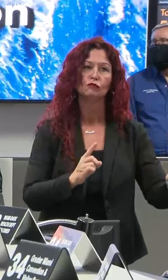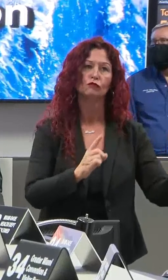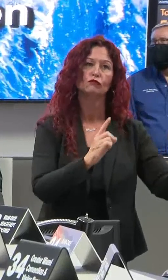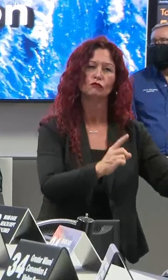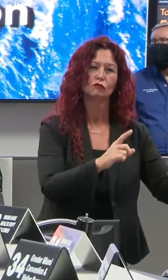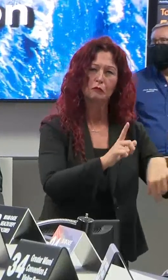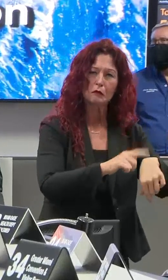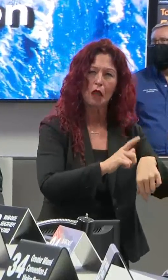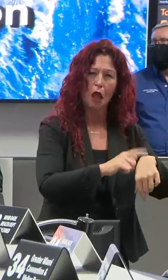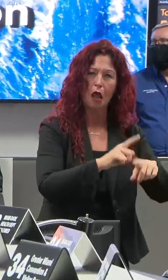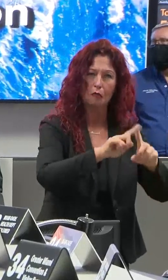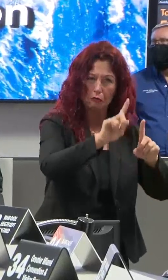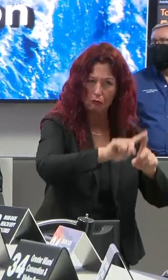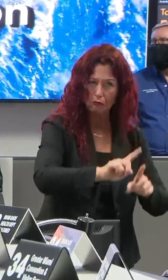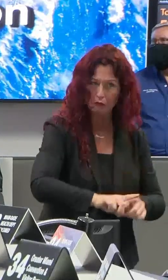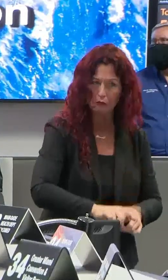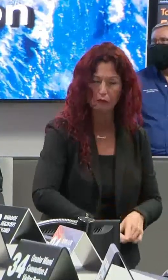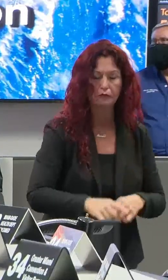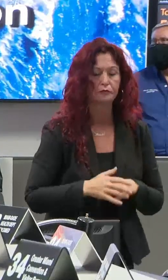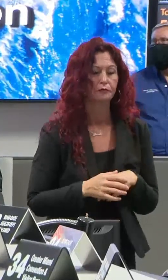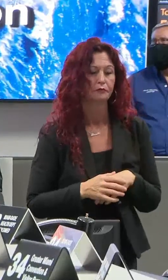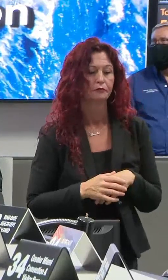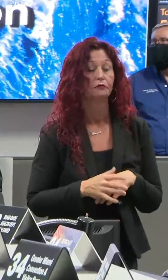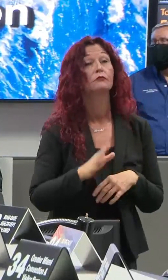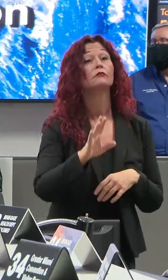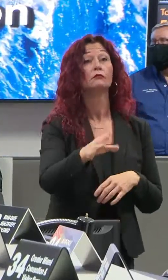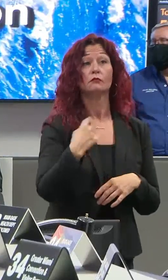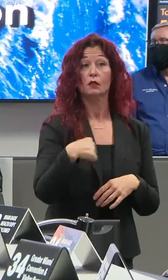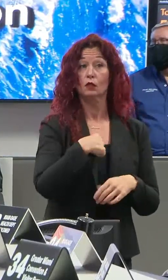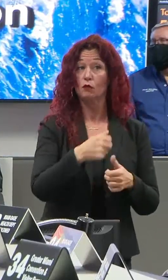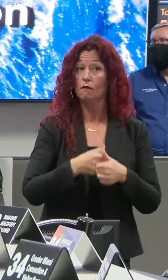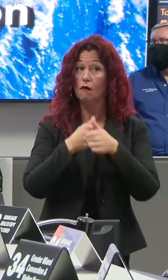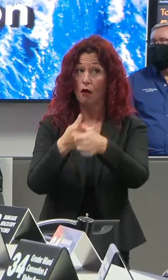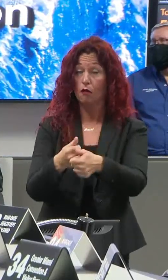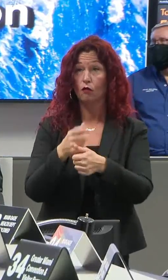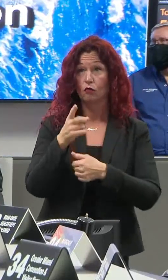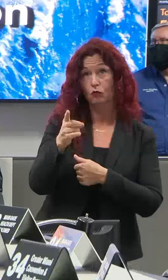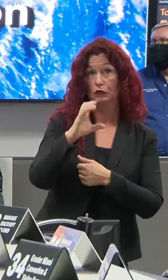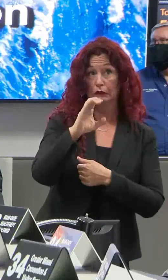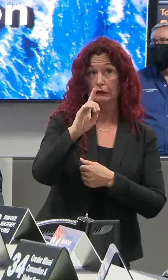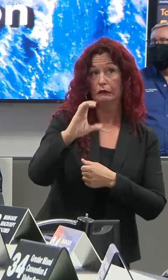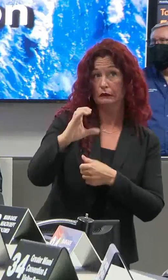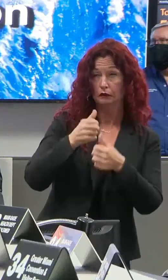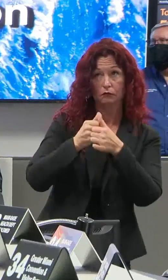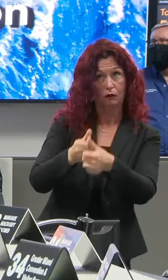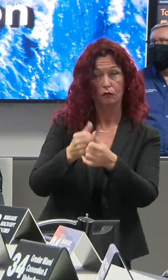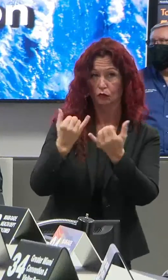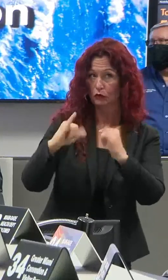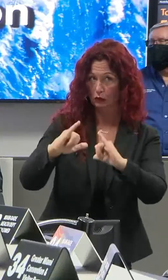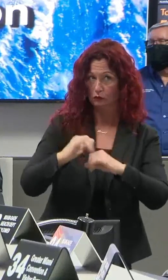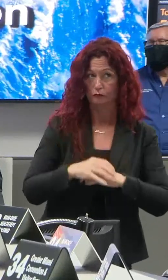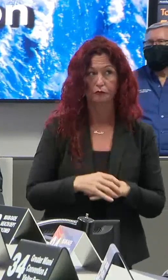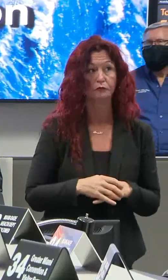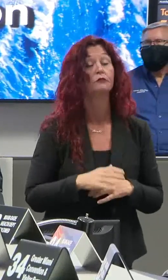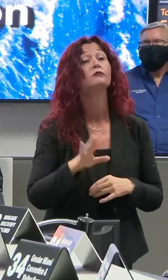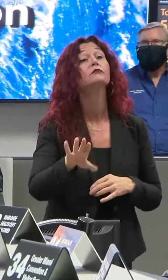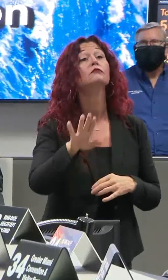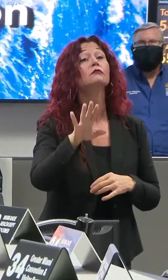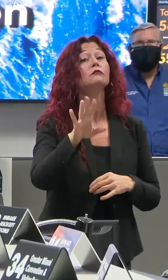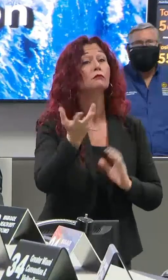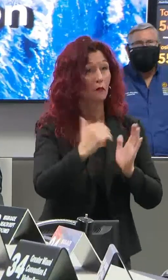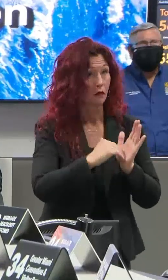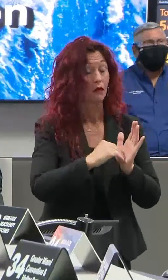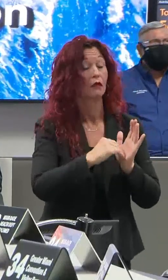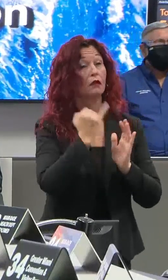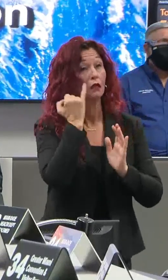Control and Prevention. Now about evacuations. I'm going to say it again, the priority will be serving our elderly and our special needs